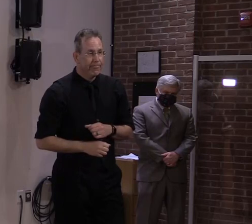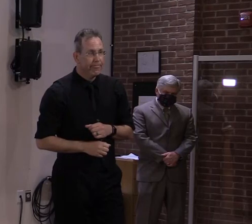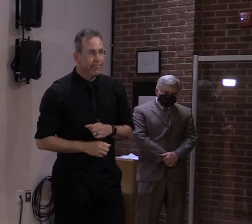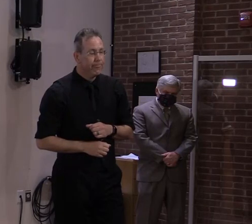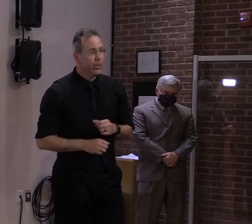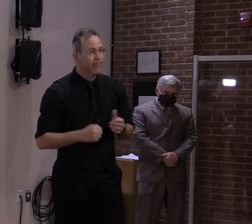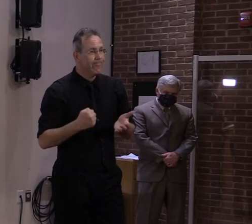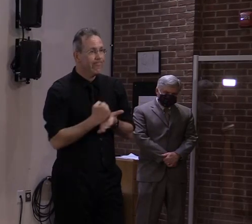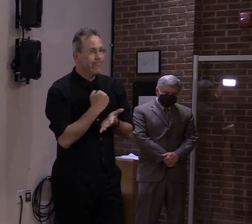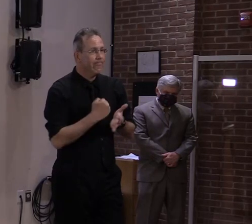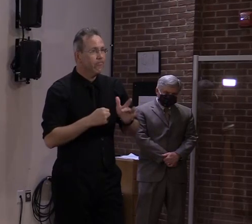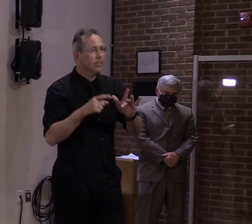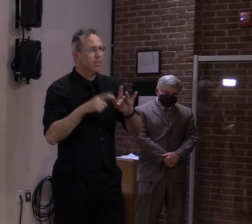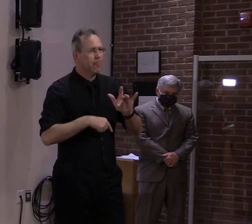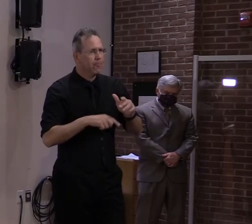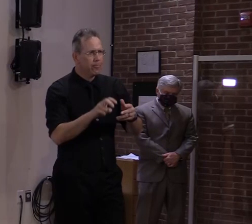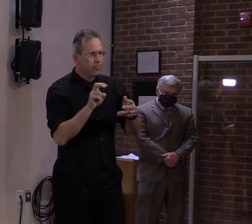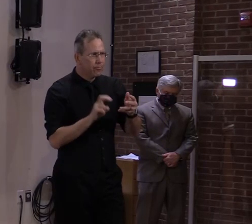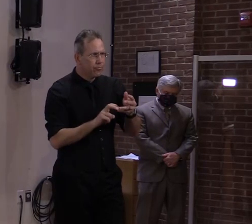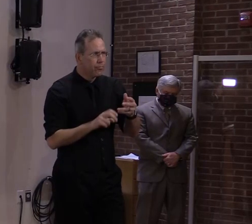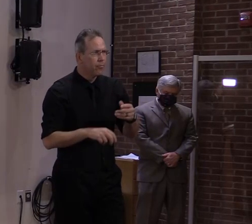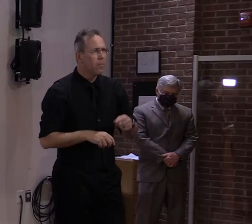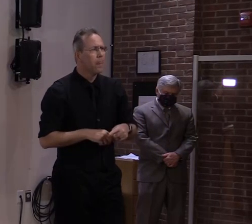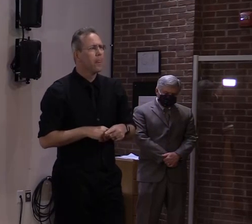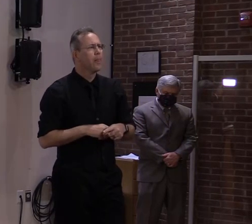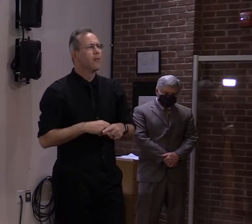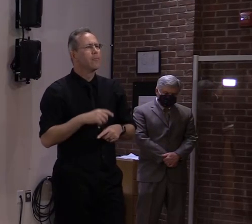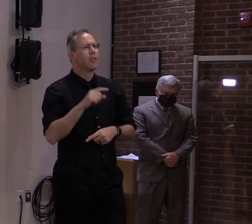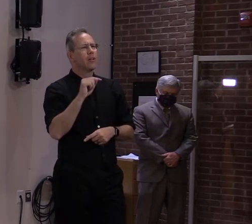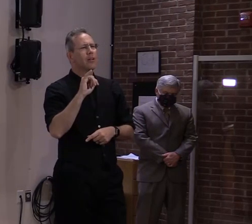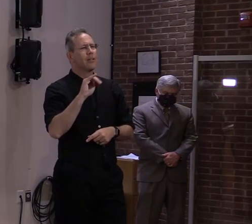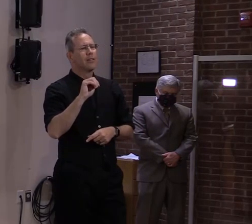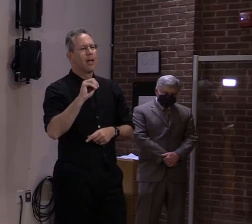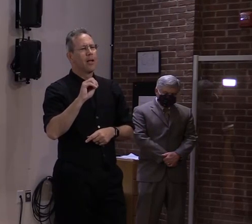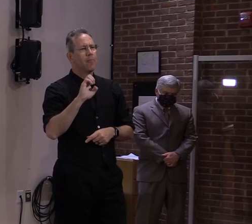All right, we'll move to Eric from the Times Argus.